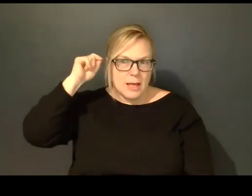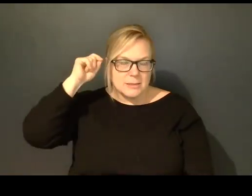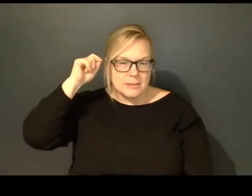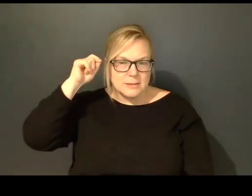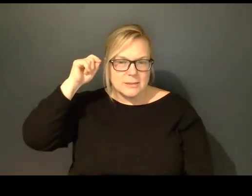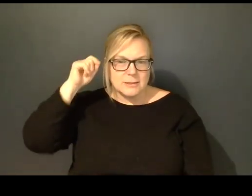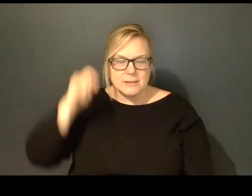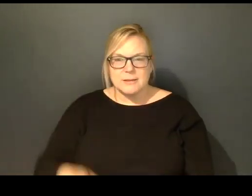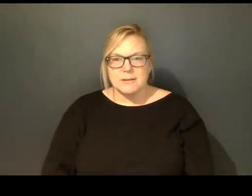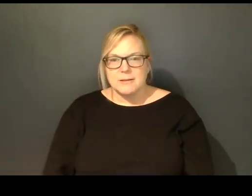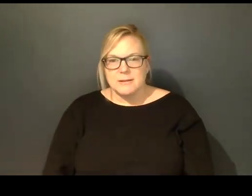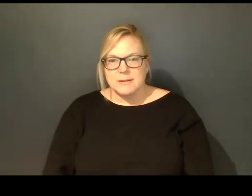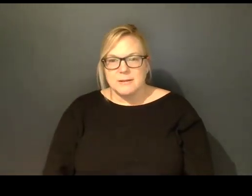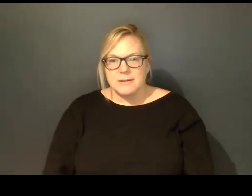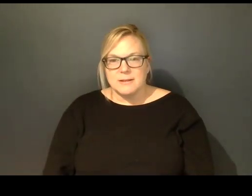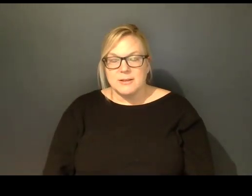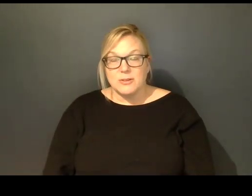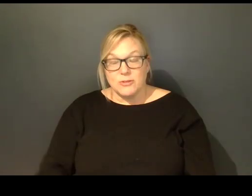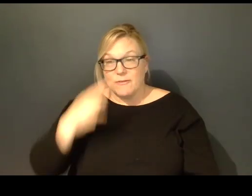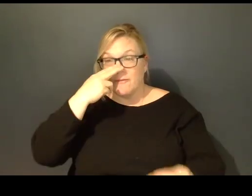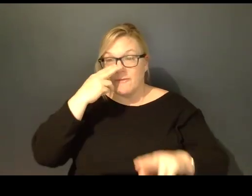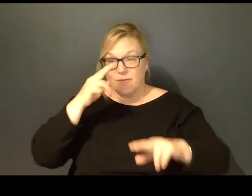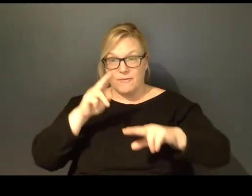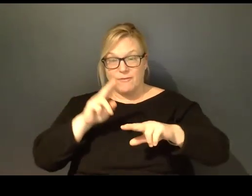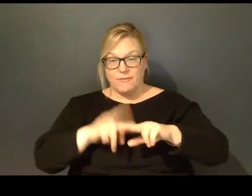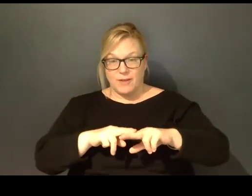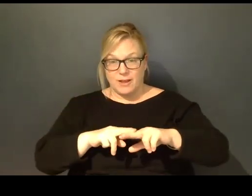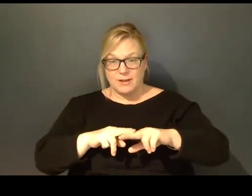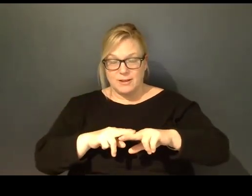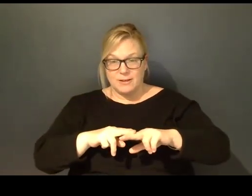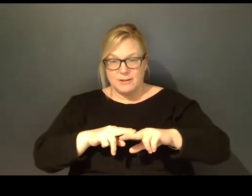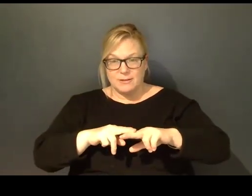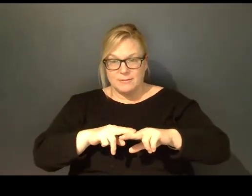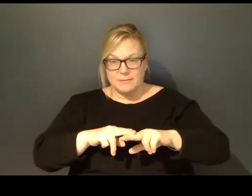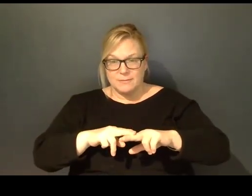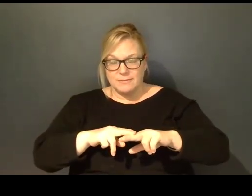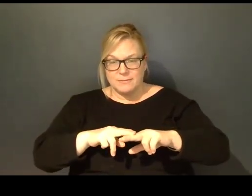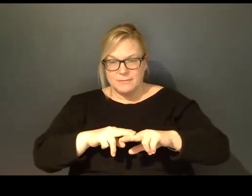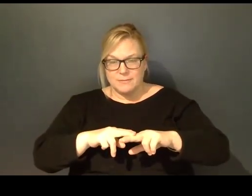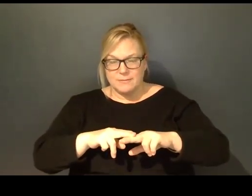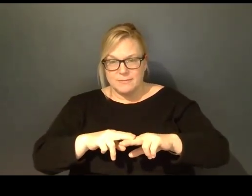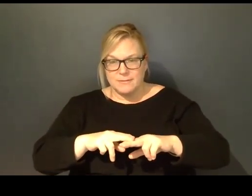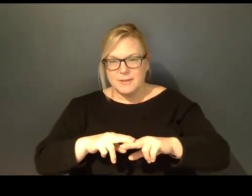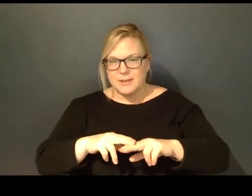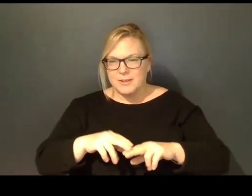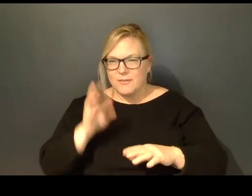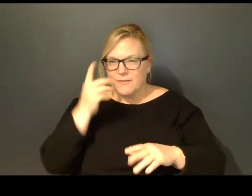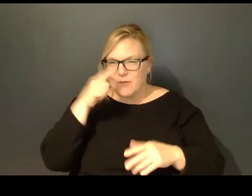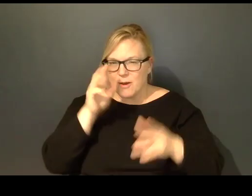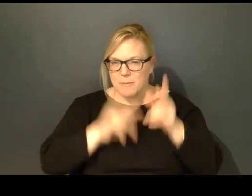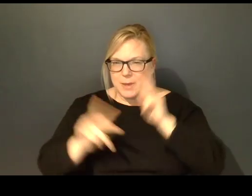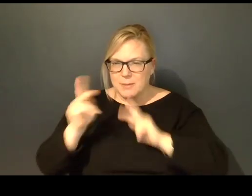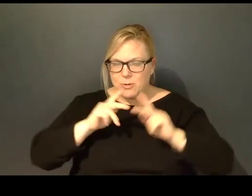of out of the box are fun. They're designed as a kind of a broad market tool for folks that want to take videos